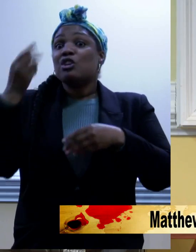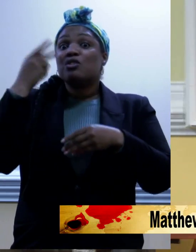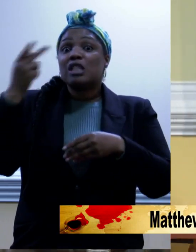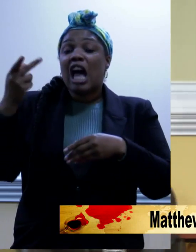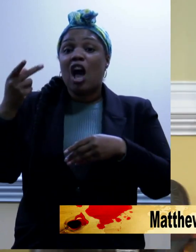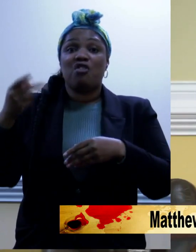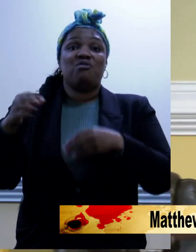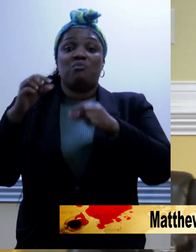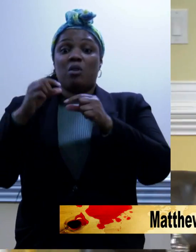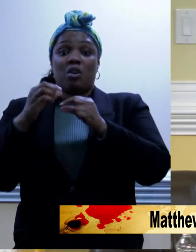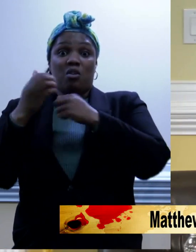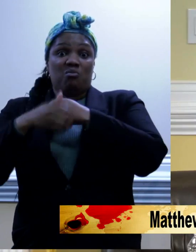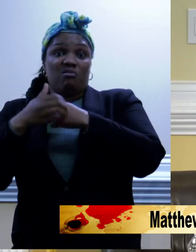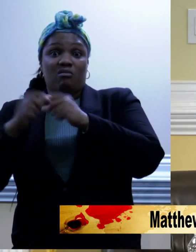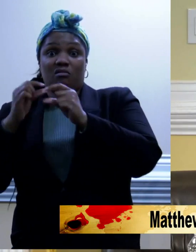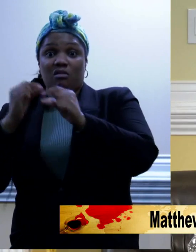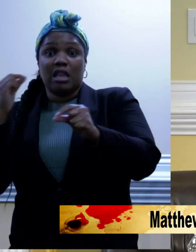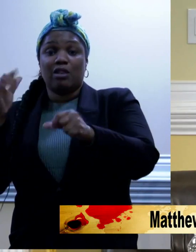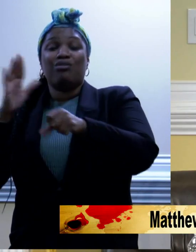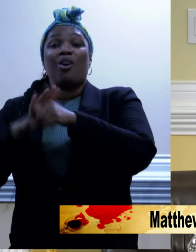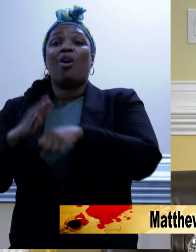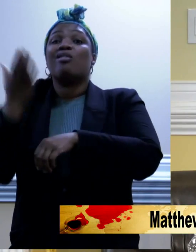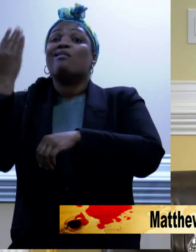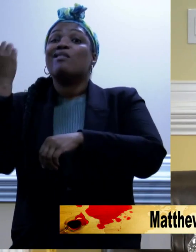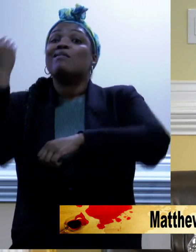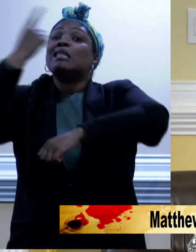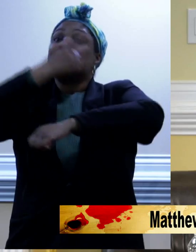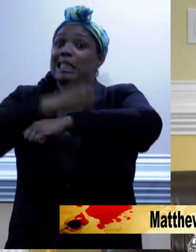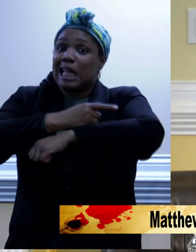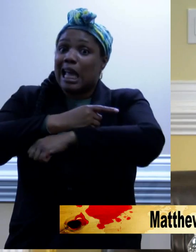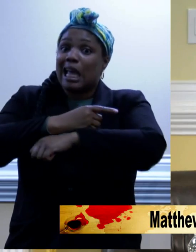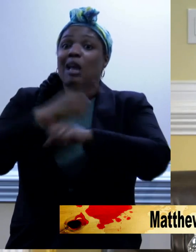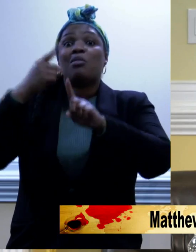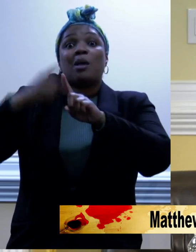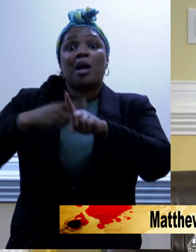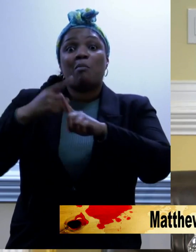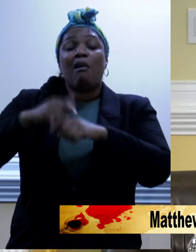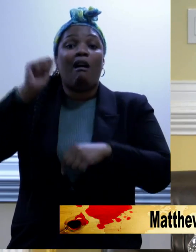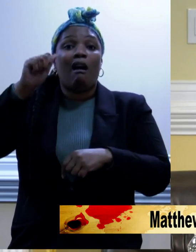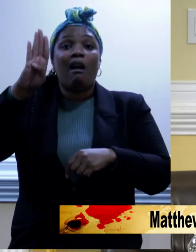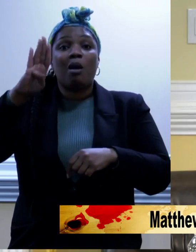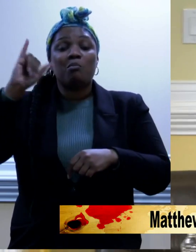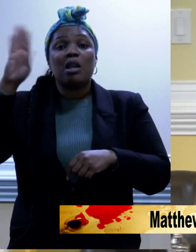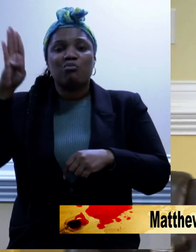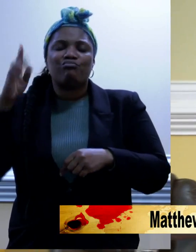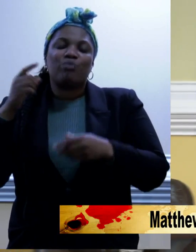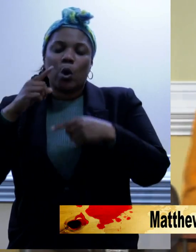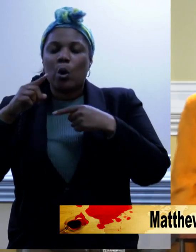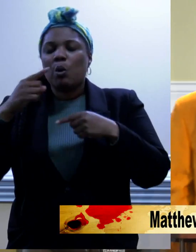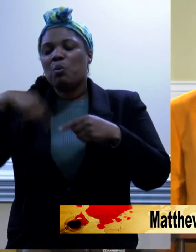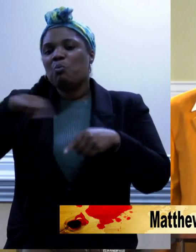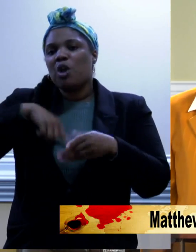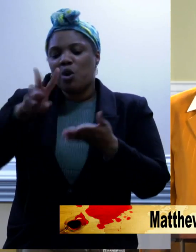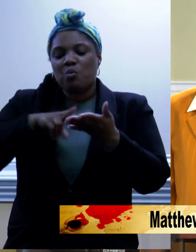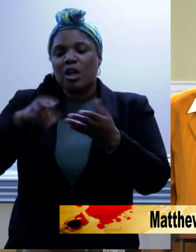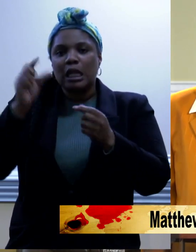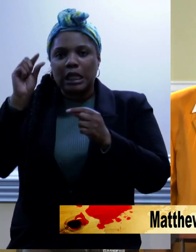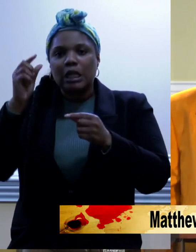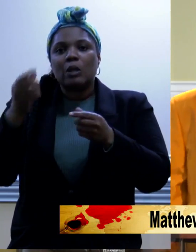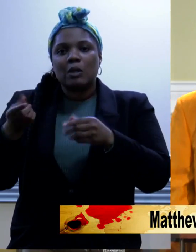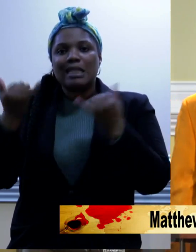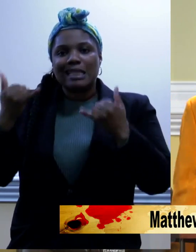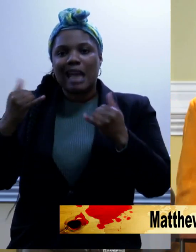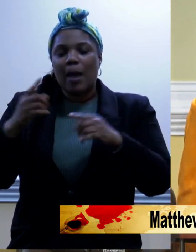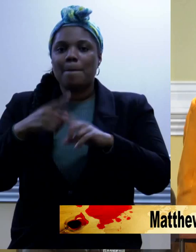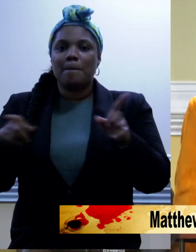on the 15th day of the month AB. Yes. Which we're going to deal with some. So how is it that you're going to say, well,